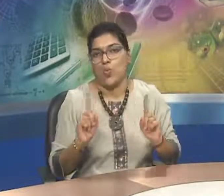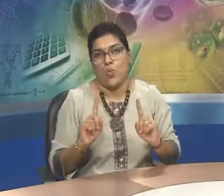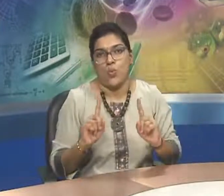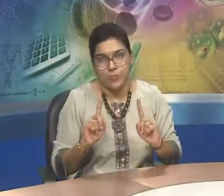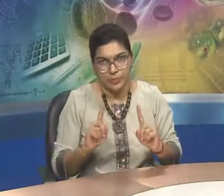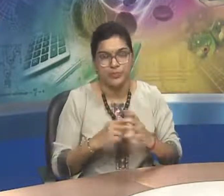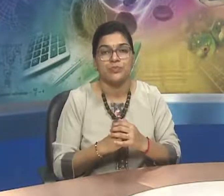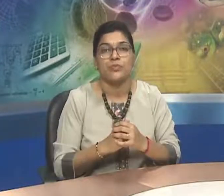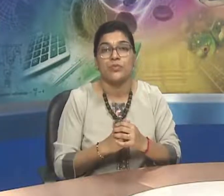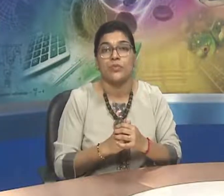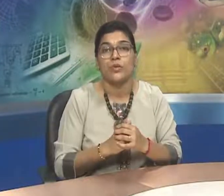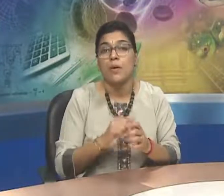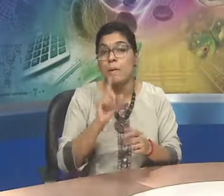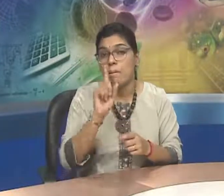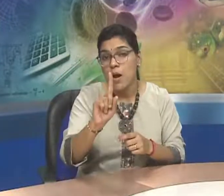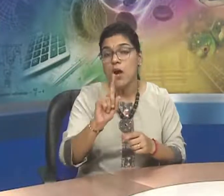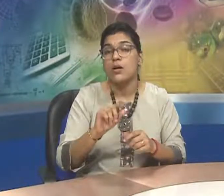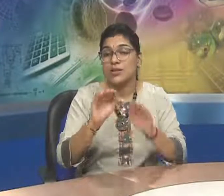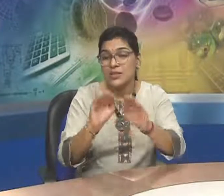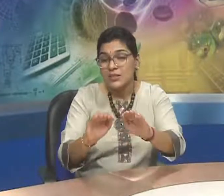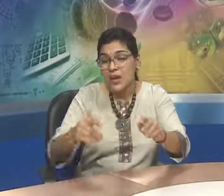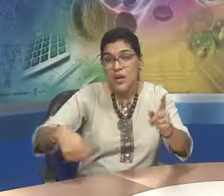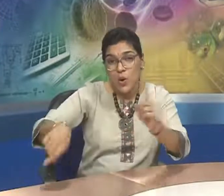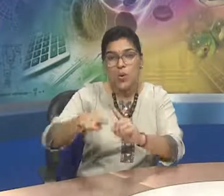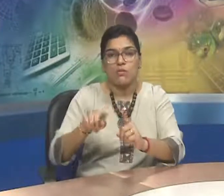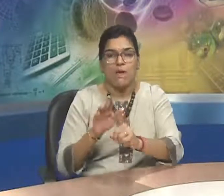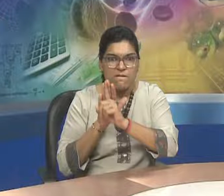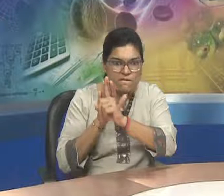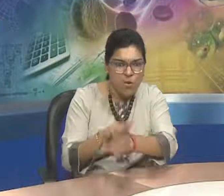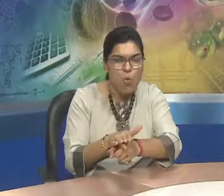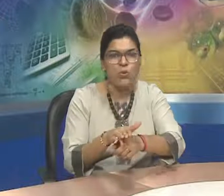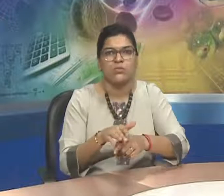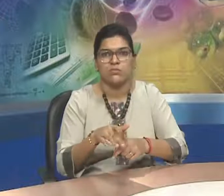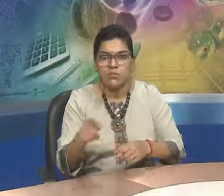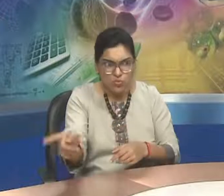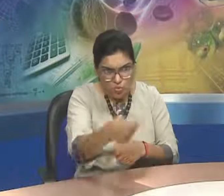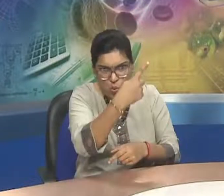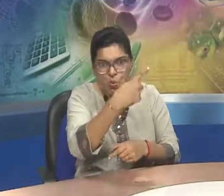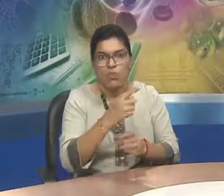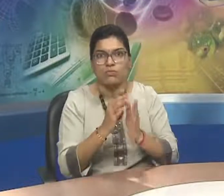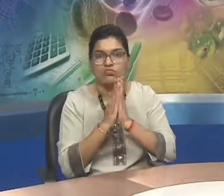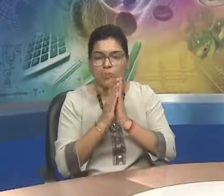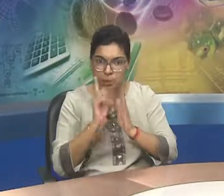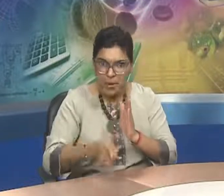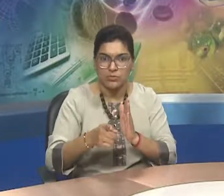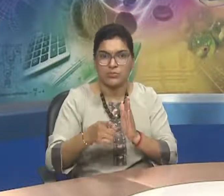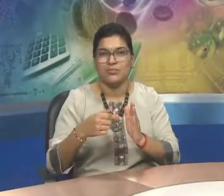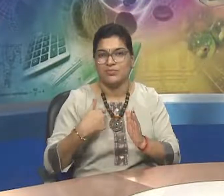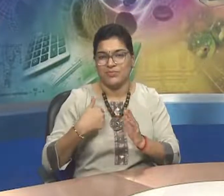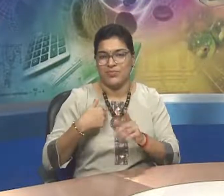any religious instructions against his or her wishes.